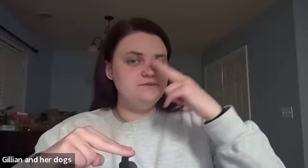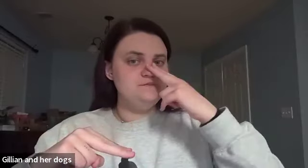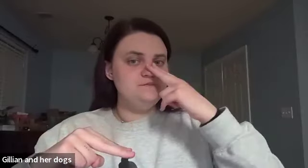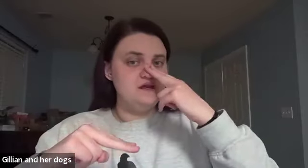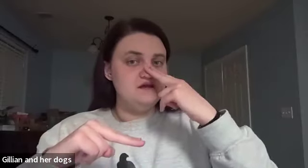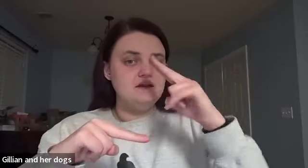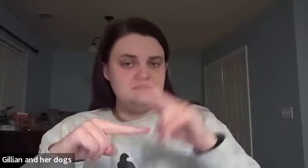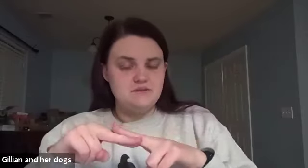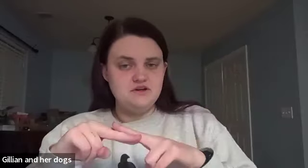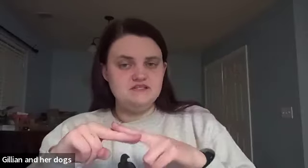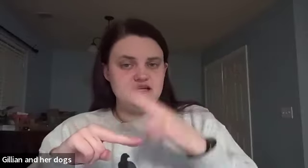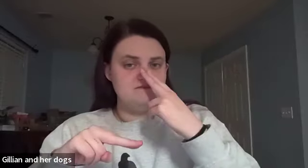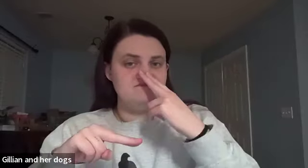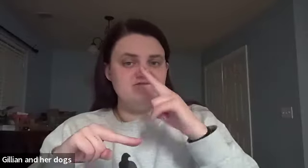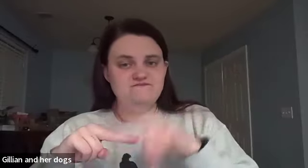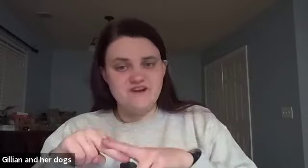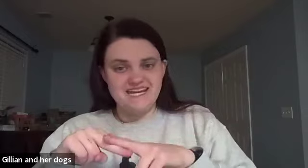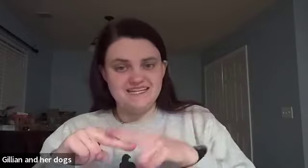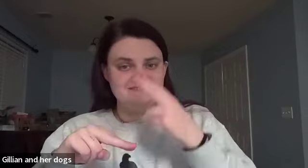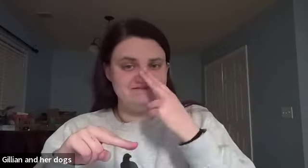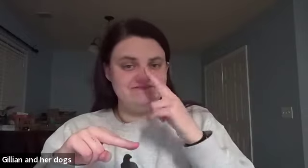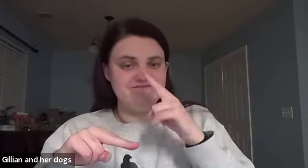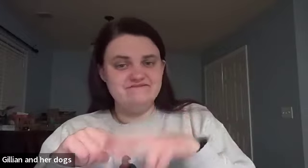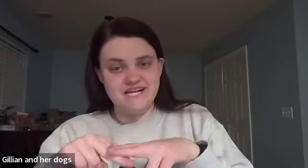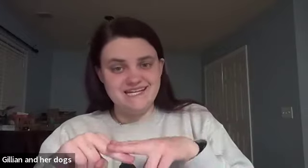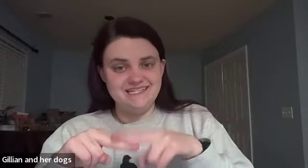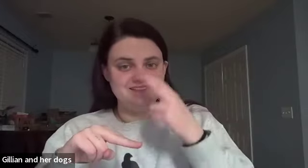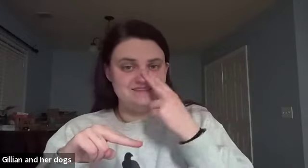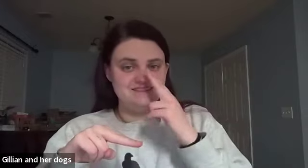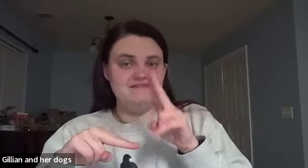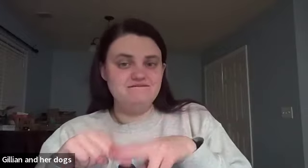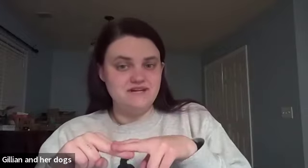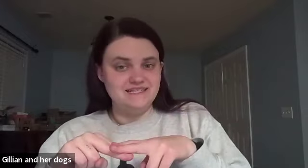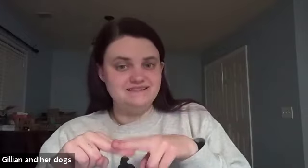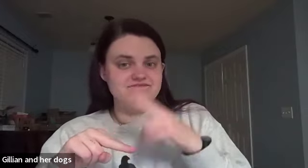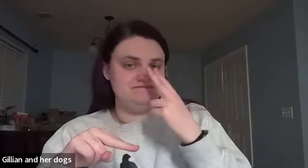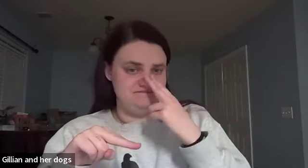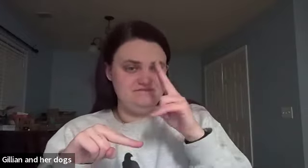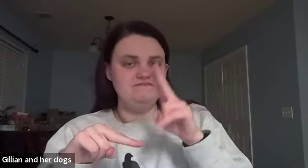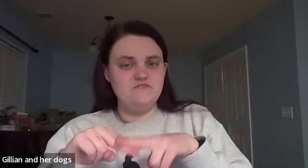two. Tap your nose and down. Fun, fun, fun,